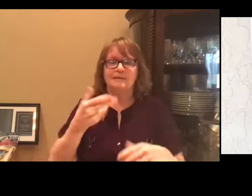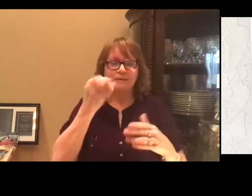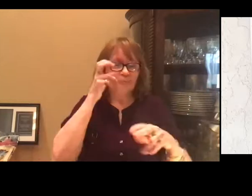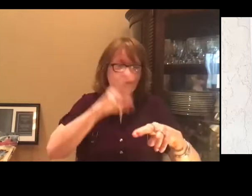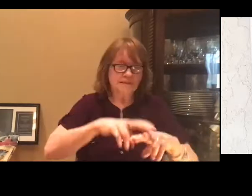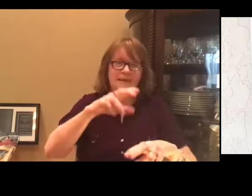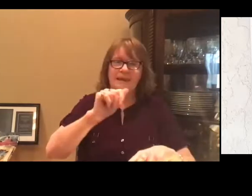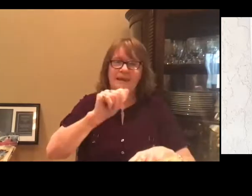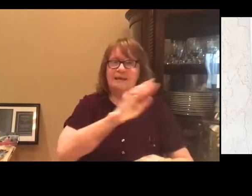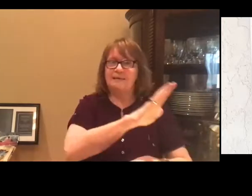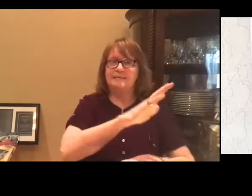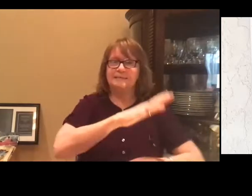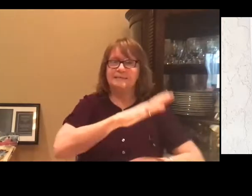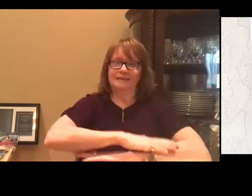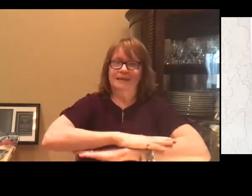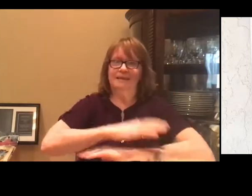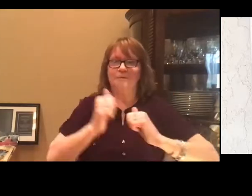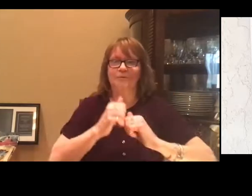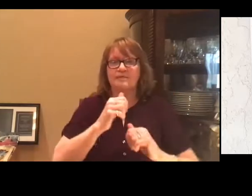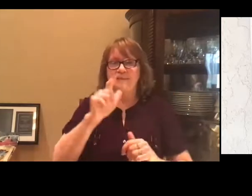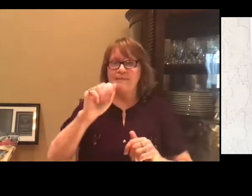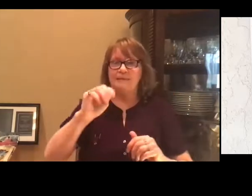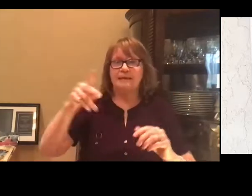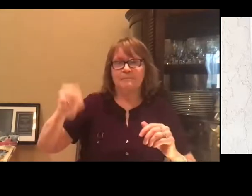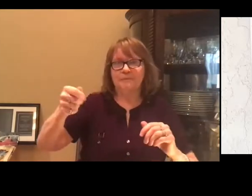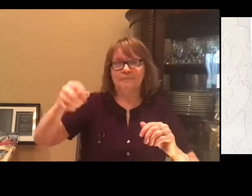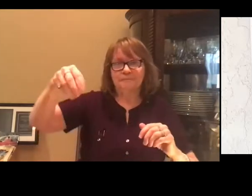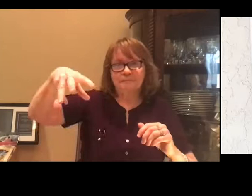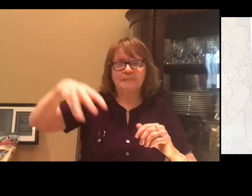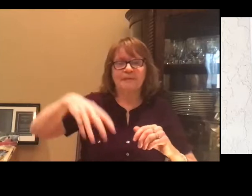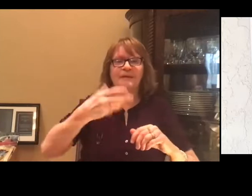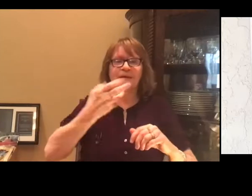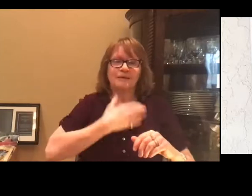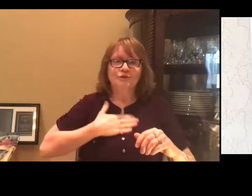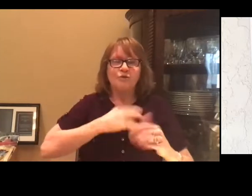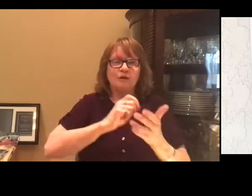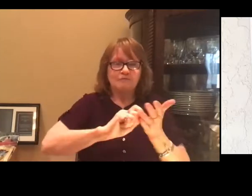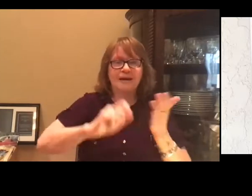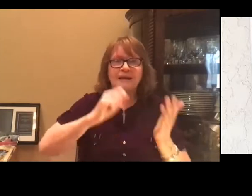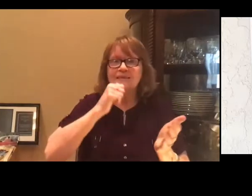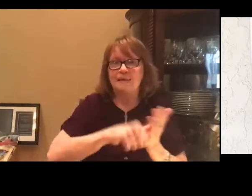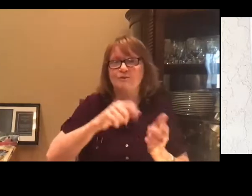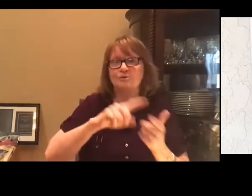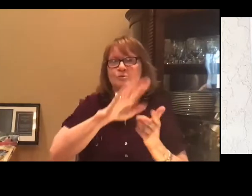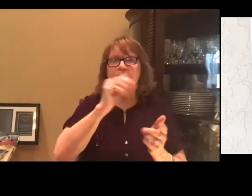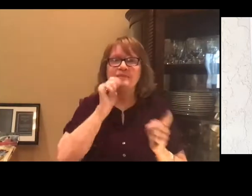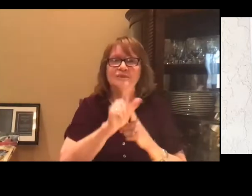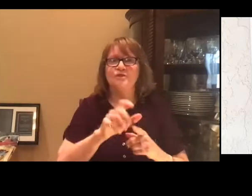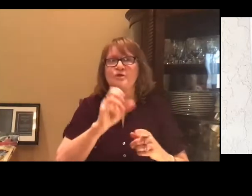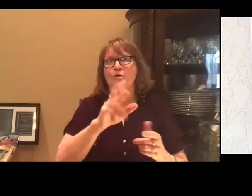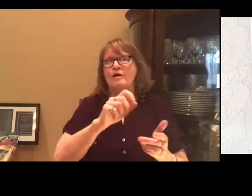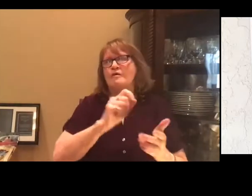little lamp on, and he enjoyed doing that. My dad always worked on projects around the